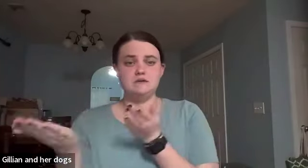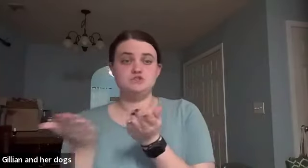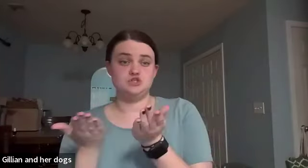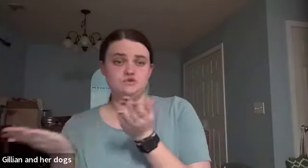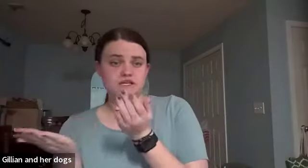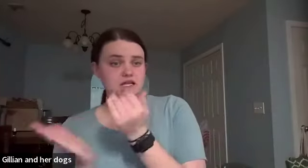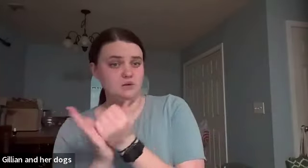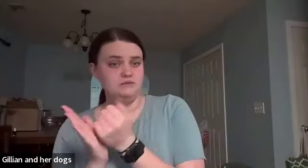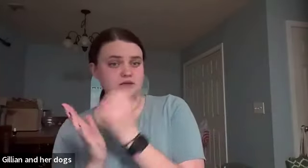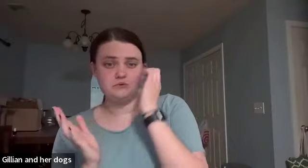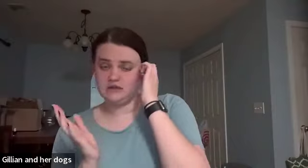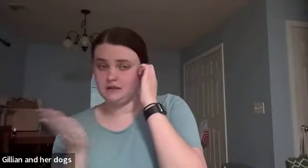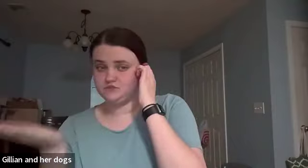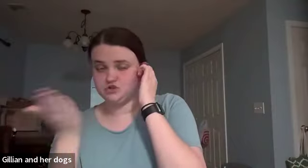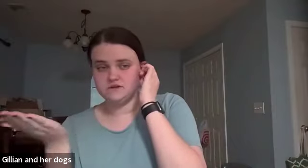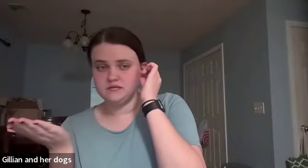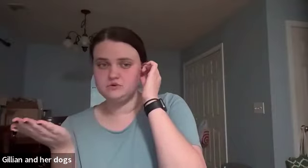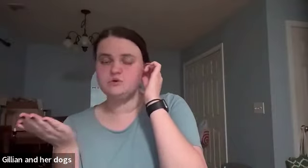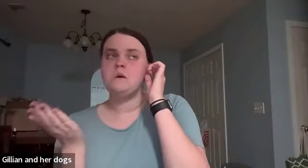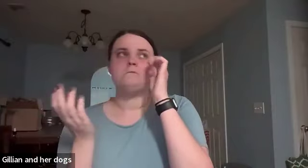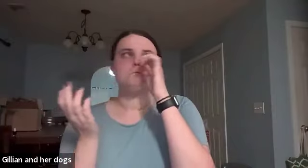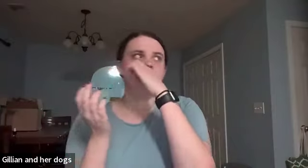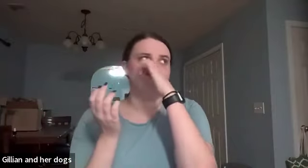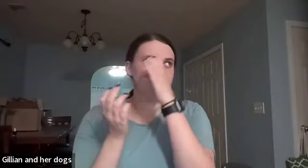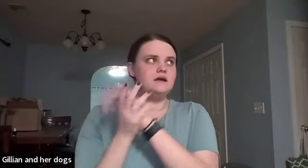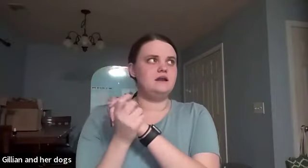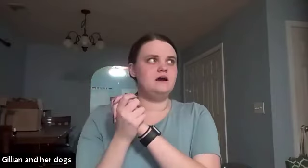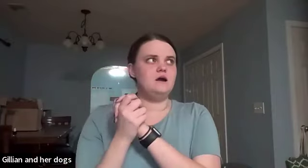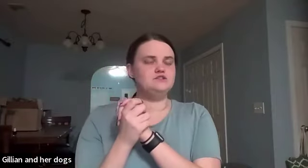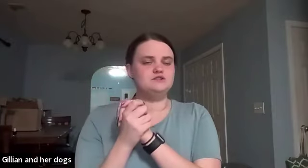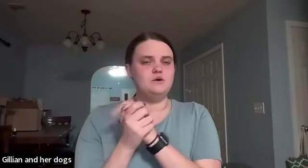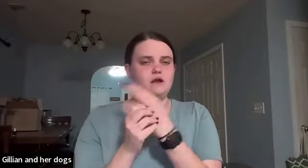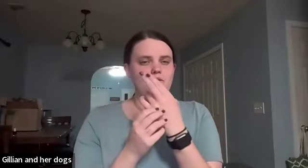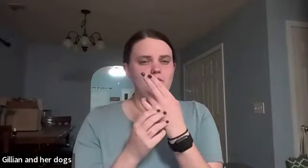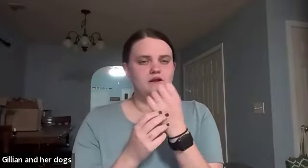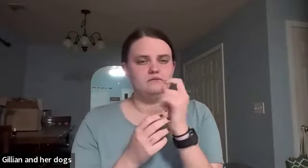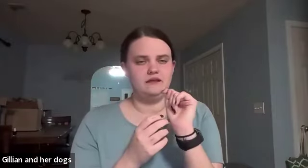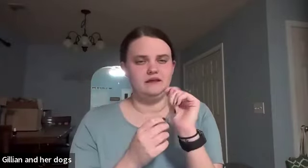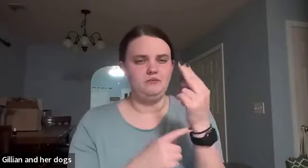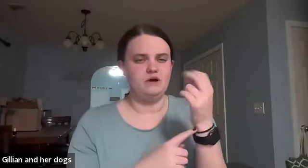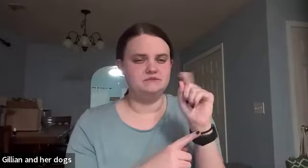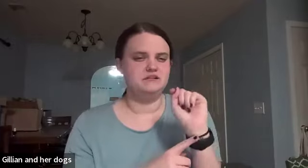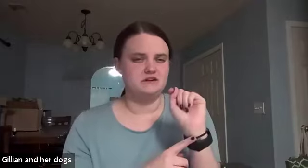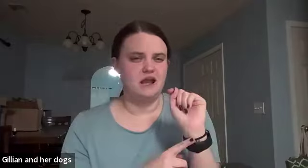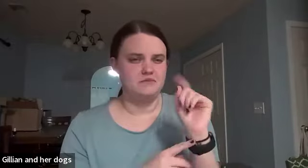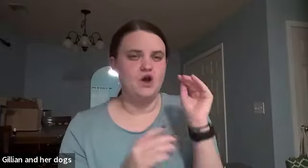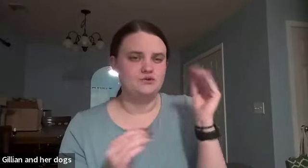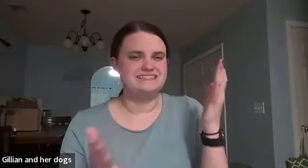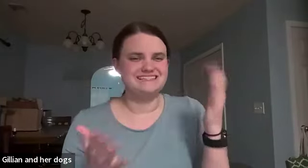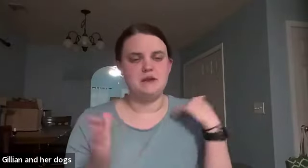am serving and helping people. Like I'm serving people, but I also want wanted to be clear, like I'm the hostess, like